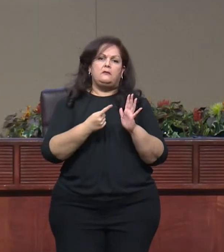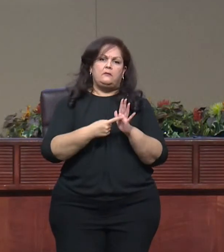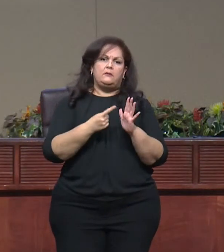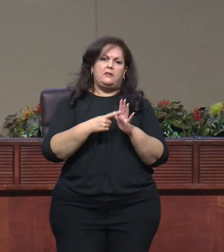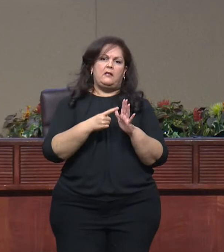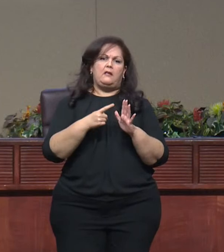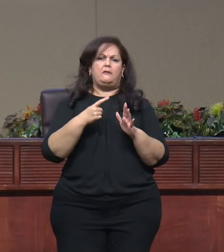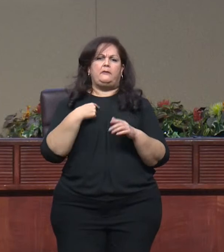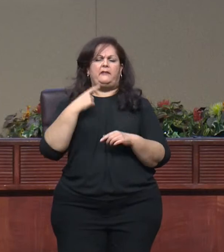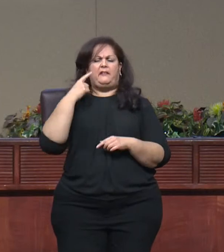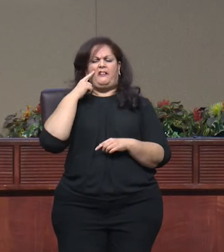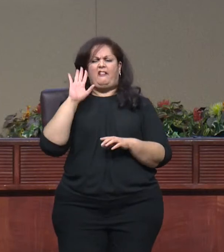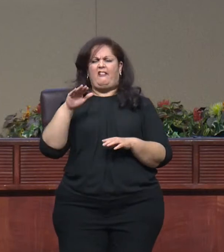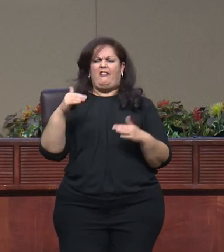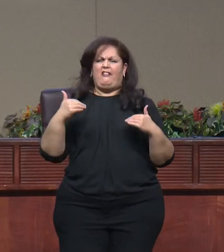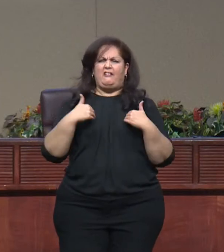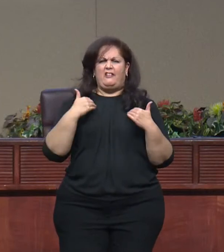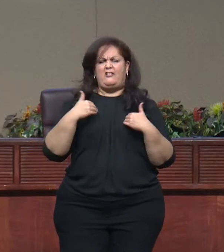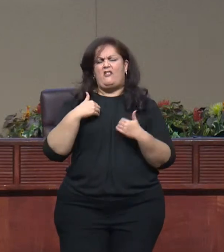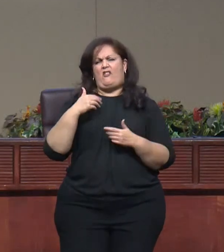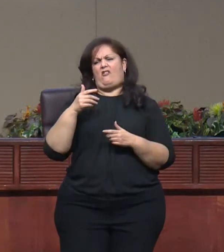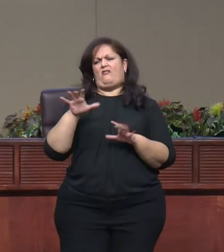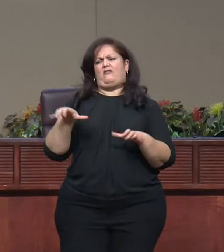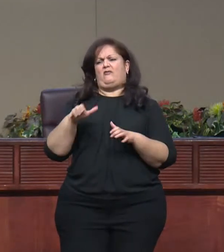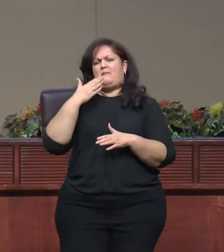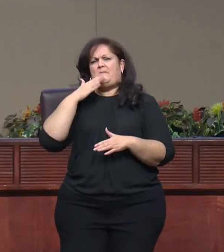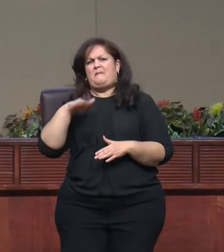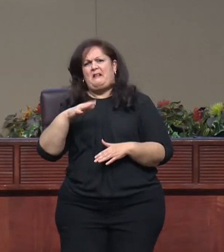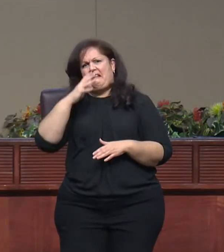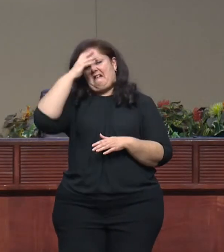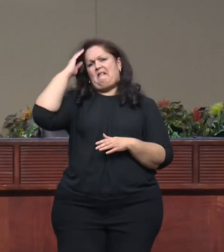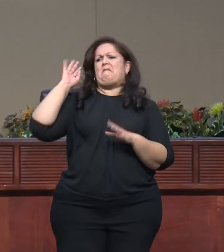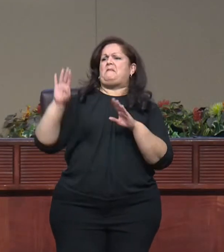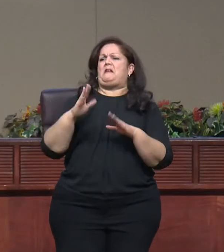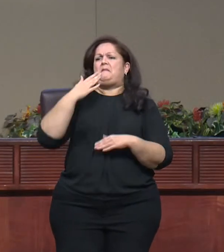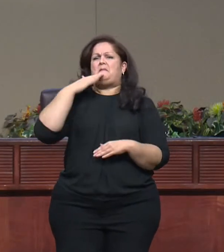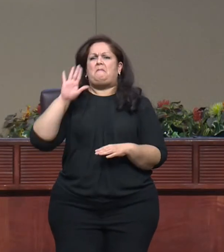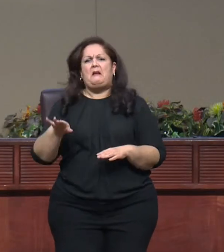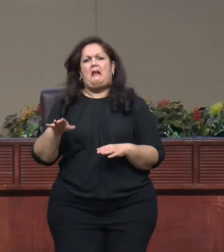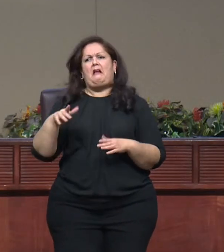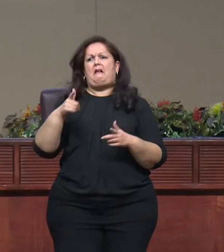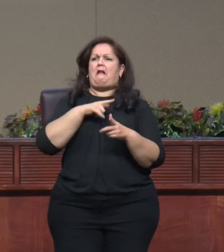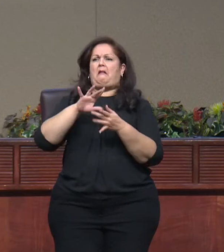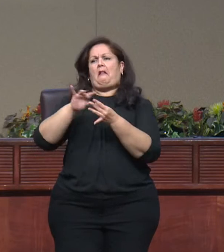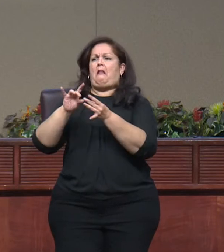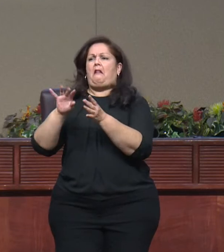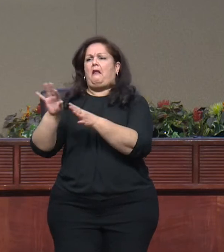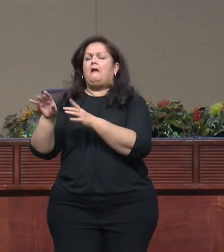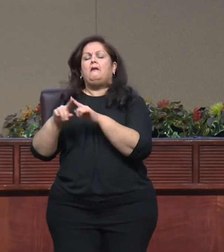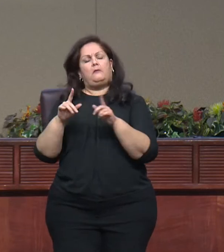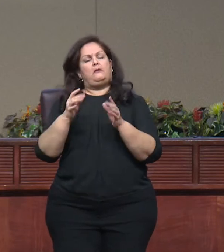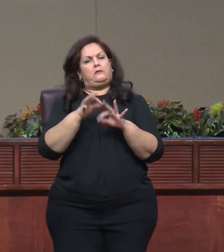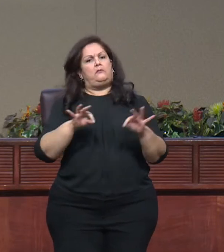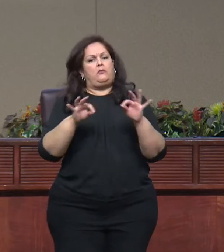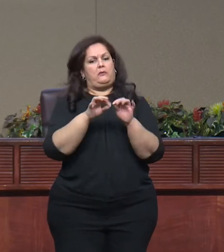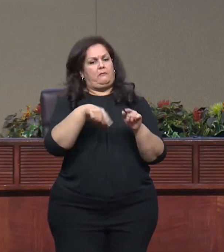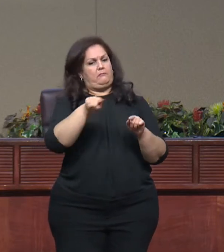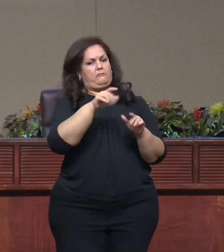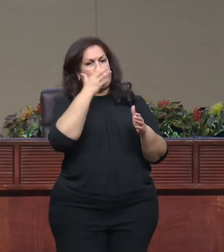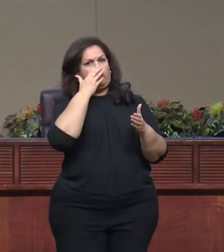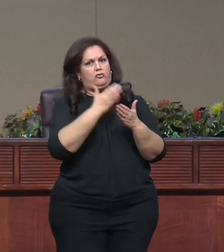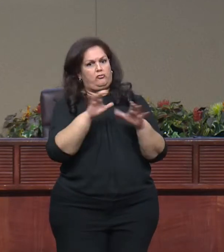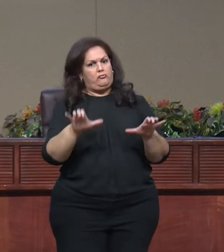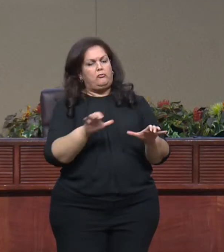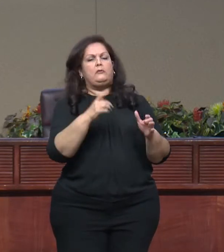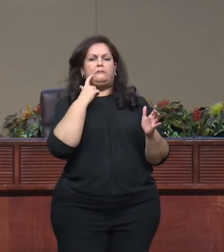youth who are involved in the wrong things, and today I want to talk about those who do the right things. But we